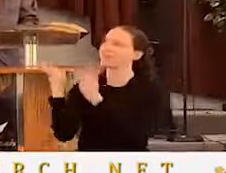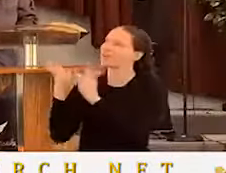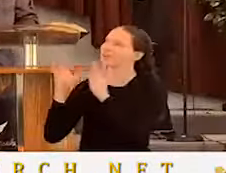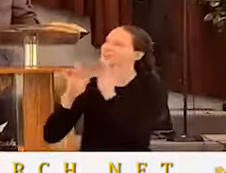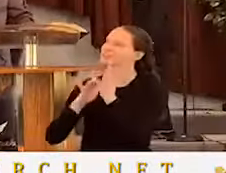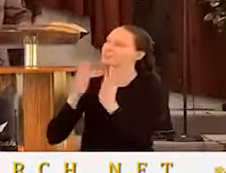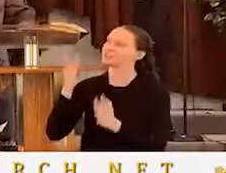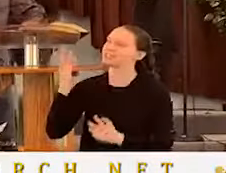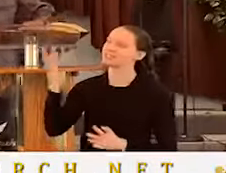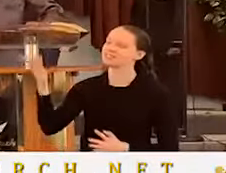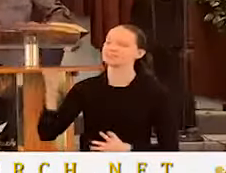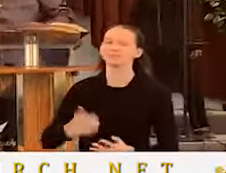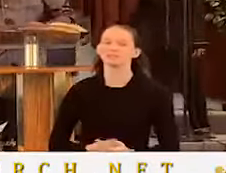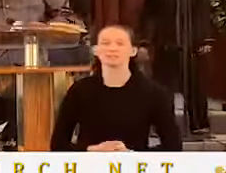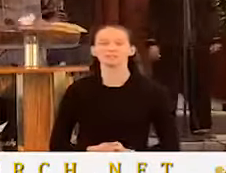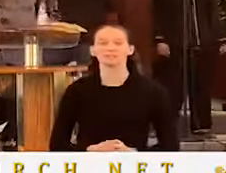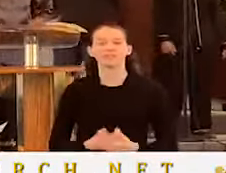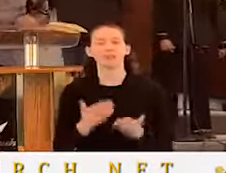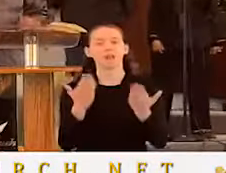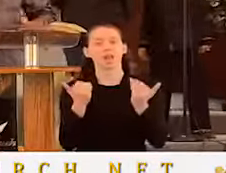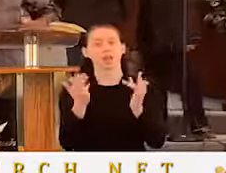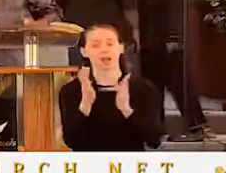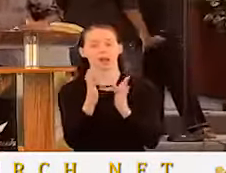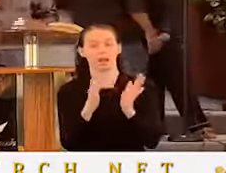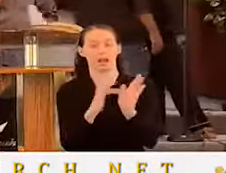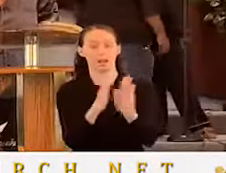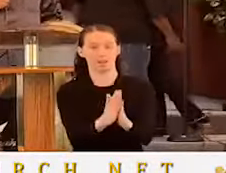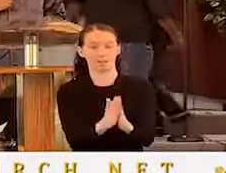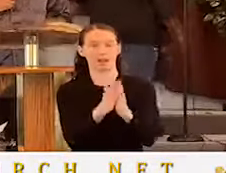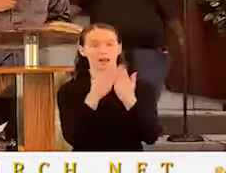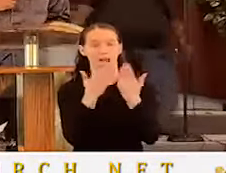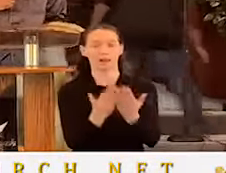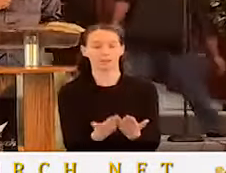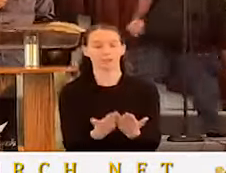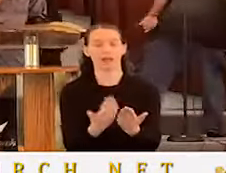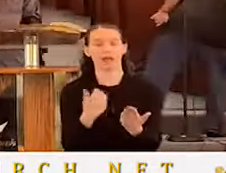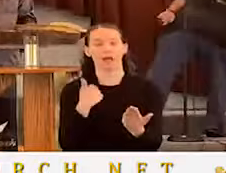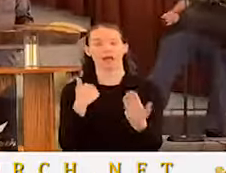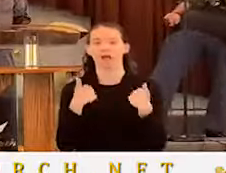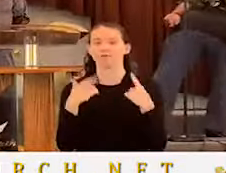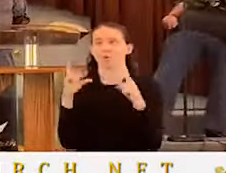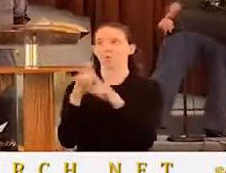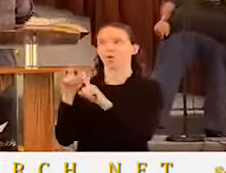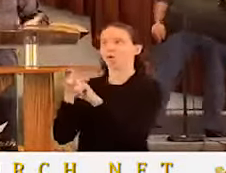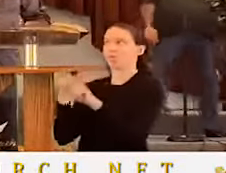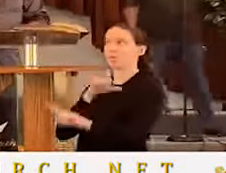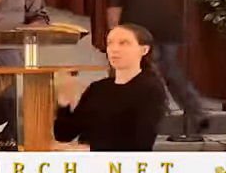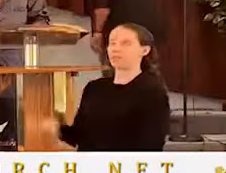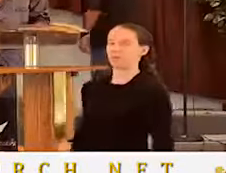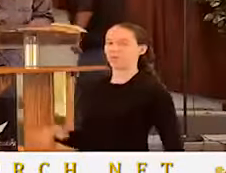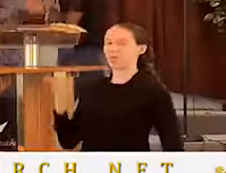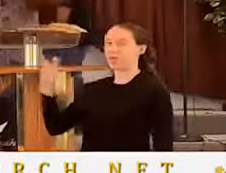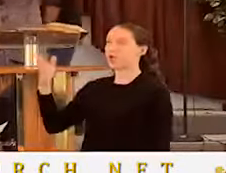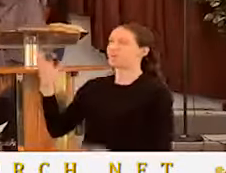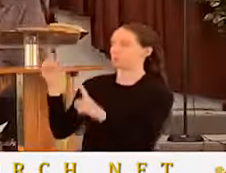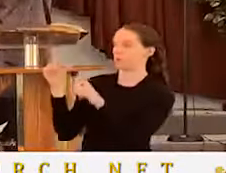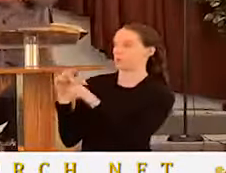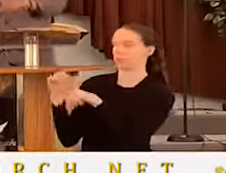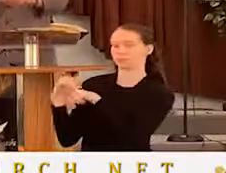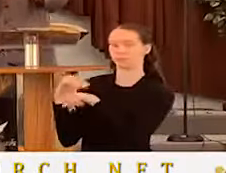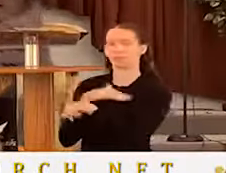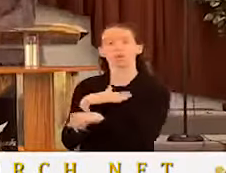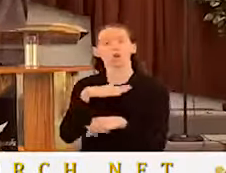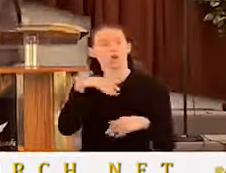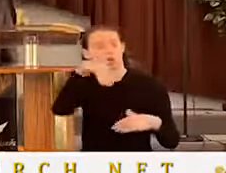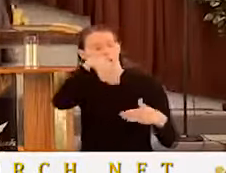Jesus. Come on, get your Bible. There is a word from the Lord. And while you're